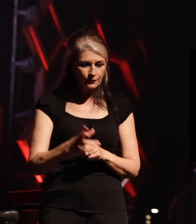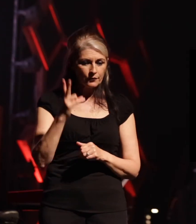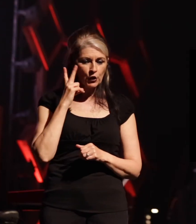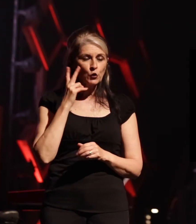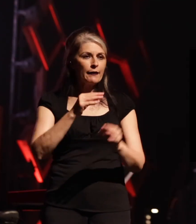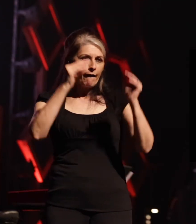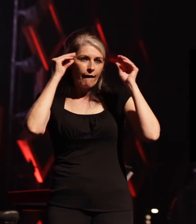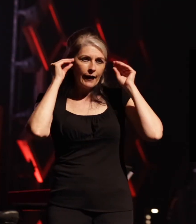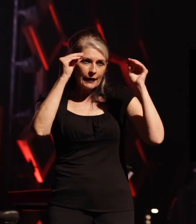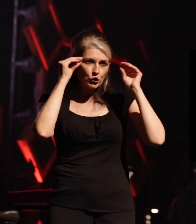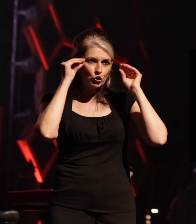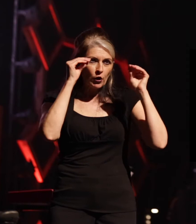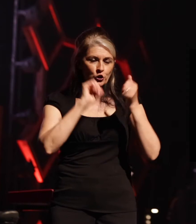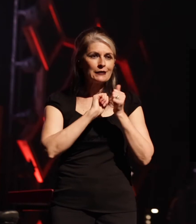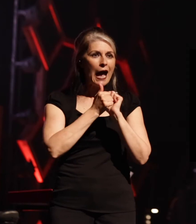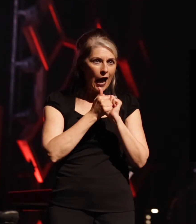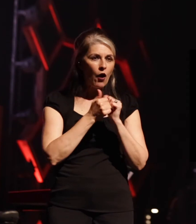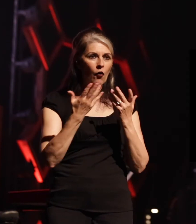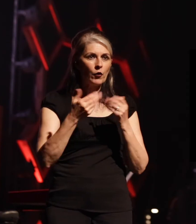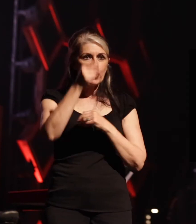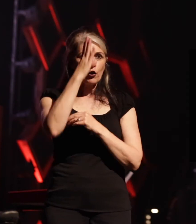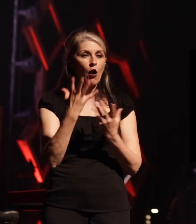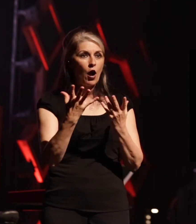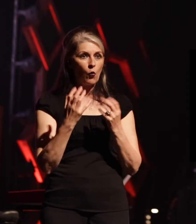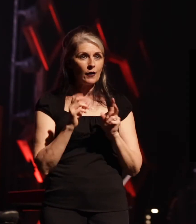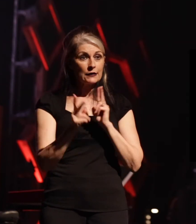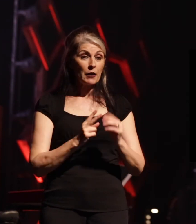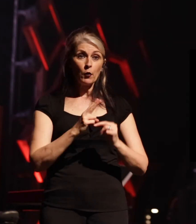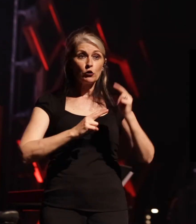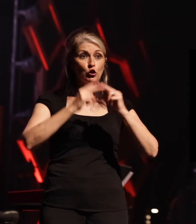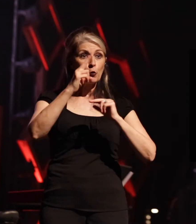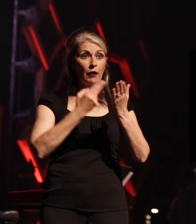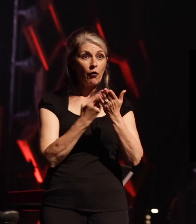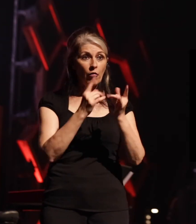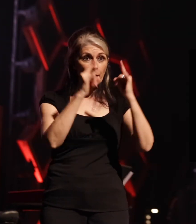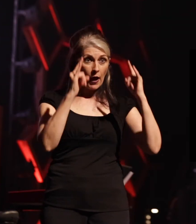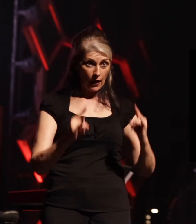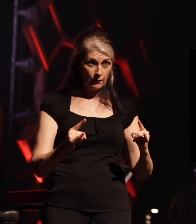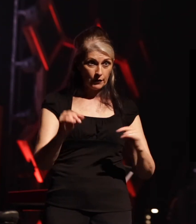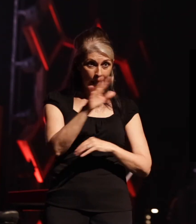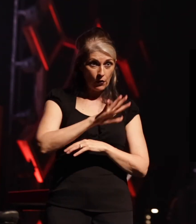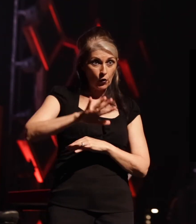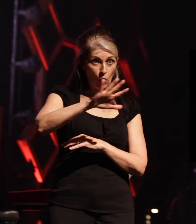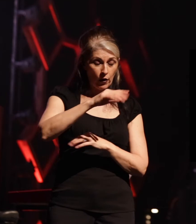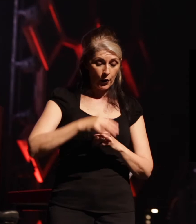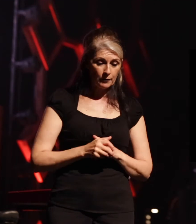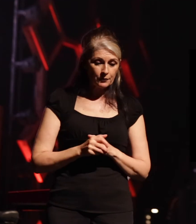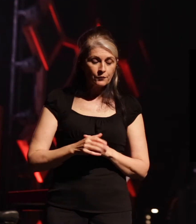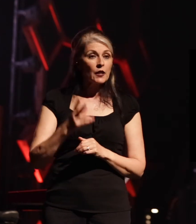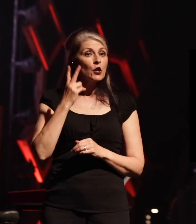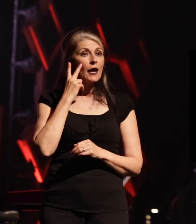just on how God wanted the people to build the tabernacle and the courtyard outside of it. Like I said, an ark